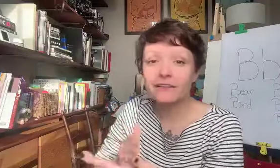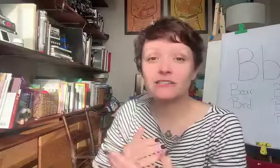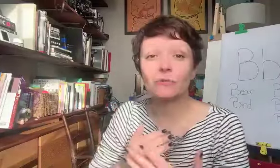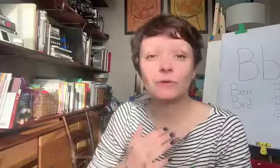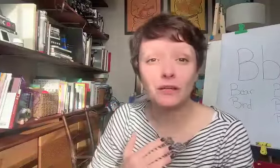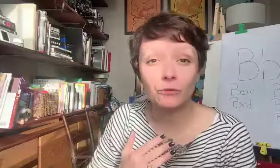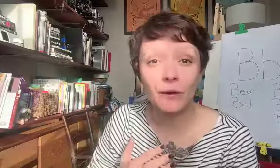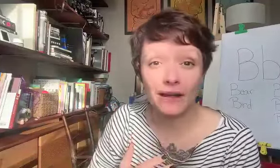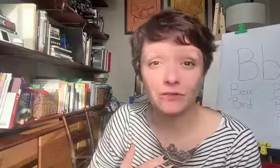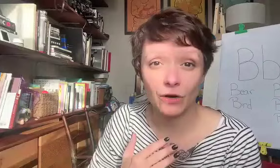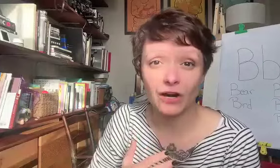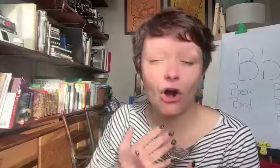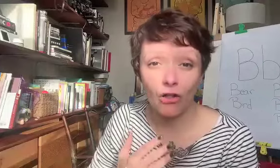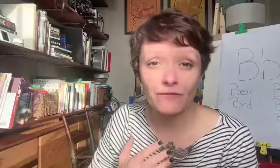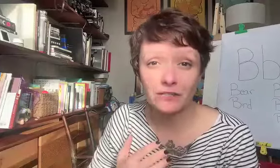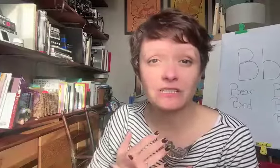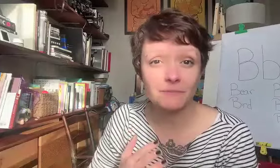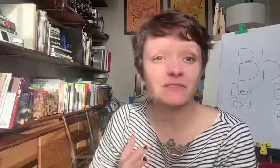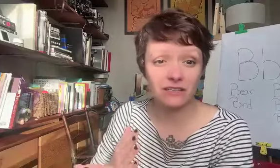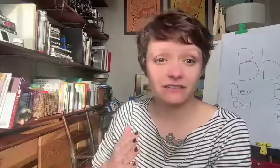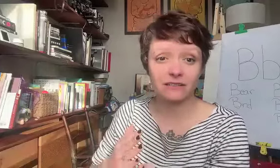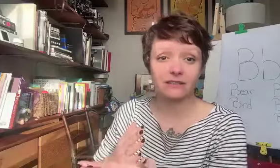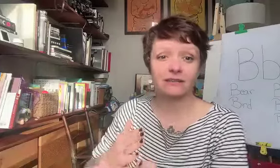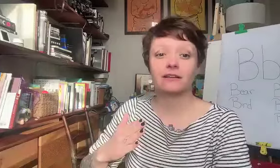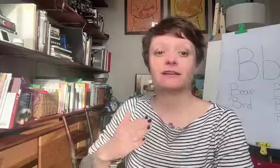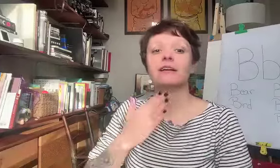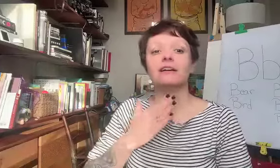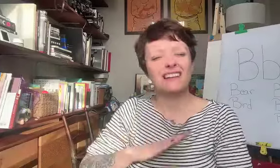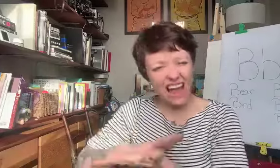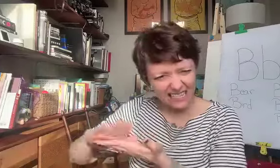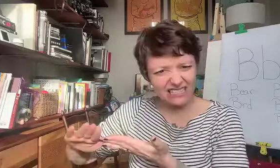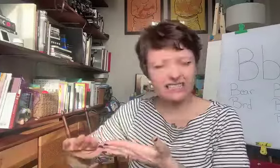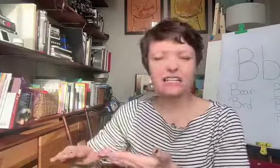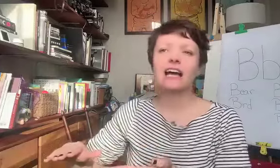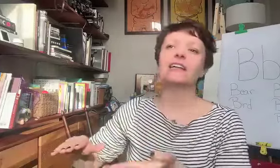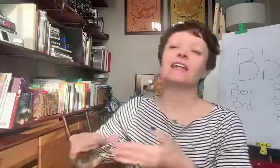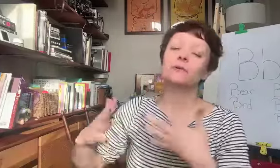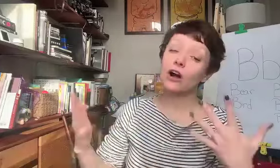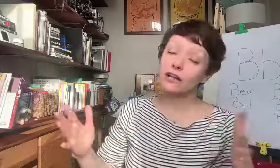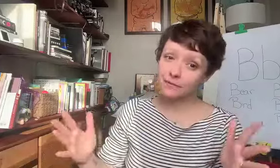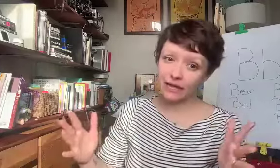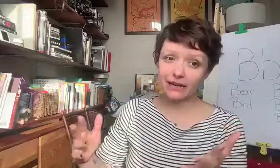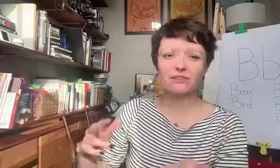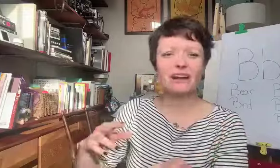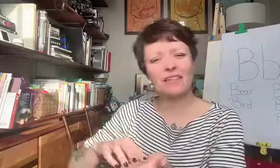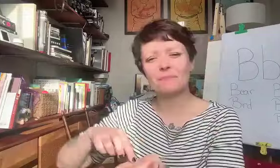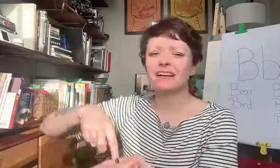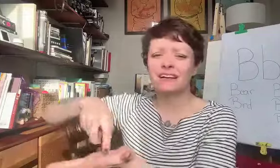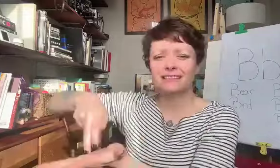This is a really great way to work on all of these receptive skills. Nice. And then when you're all done playing, you can have them